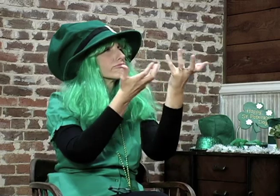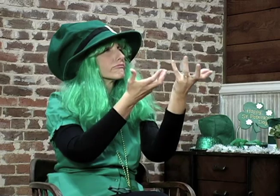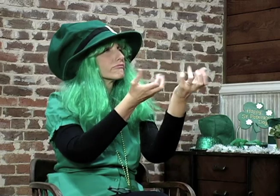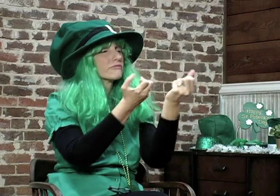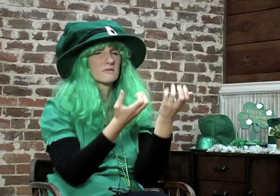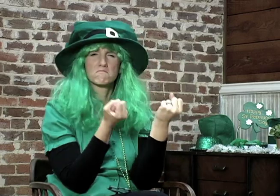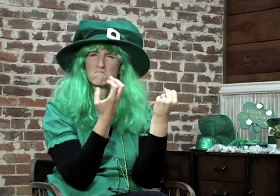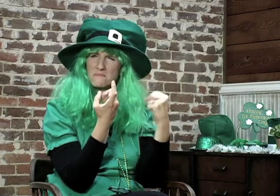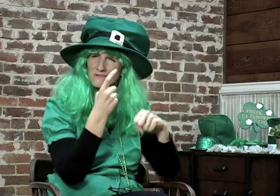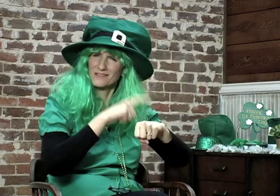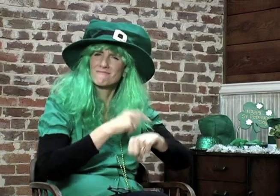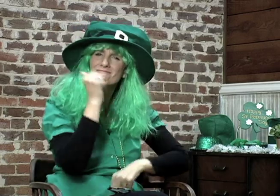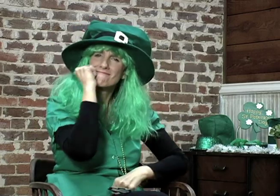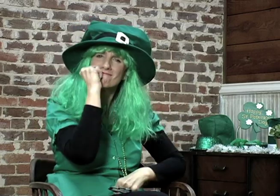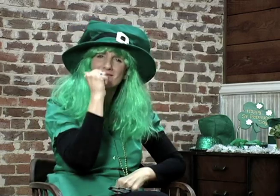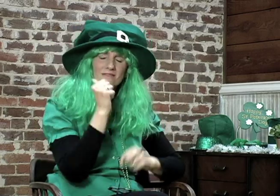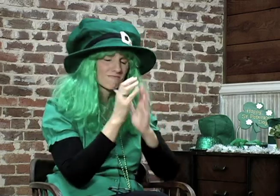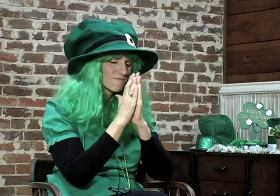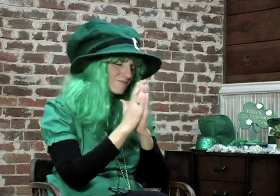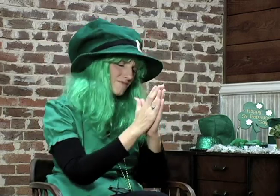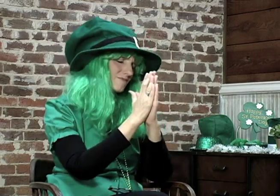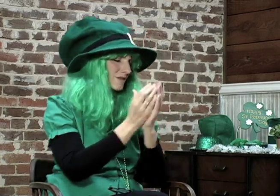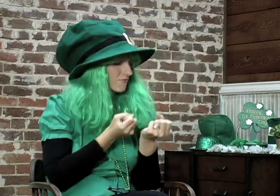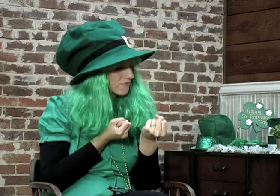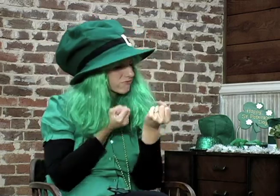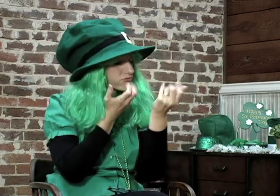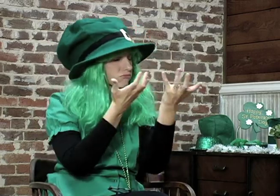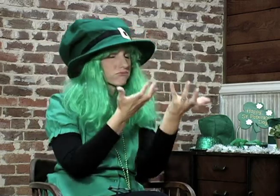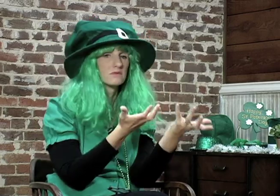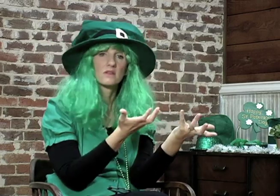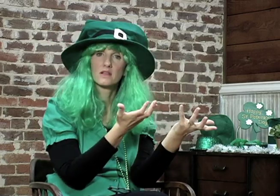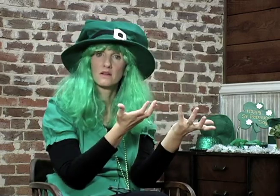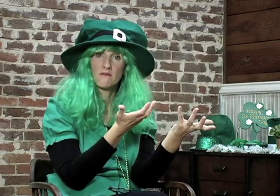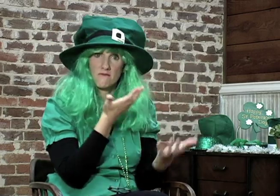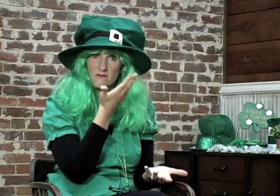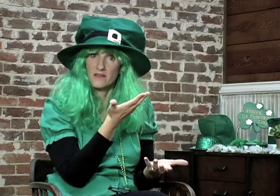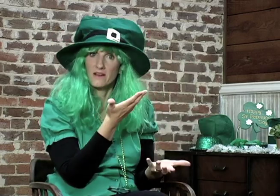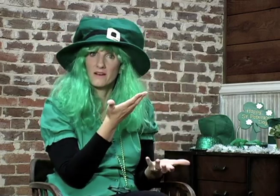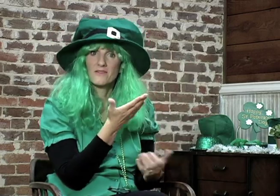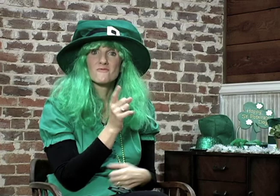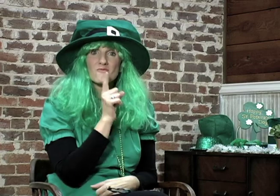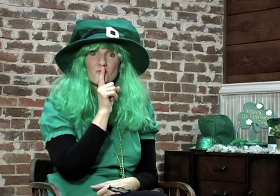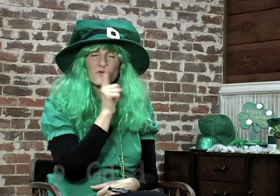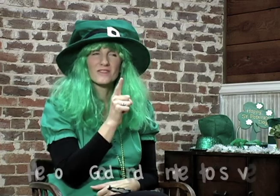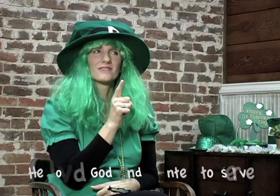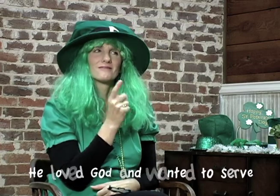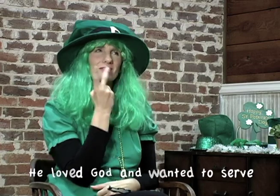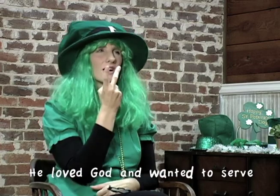And he continued to share from his heart. He would do that many times every day. He would just talk with God.